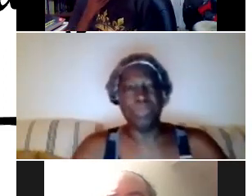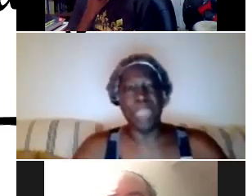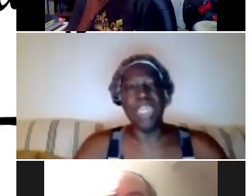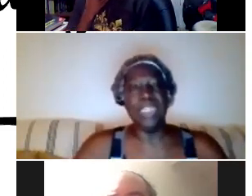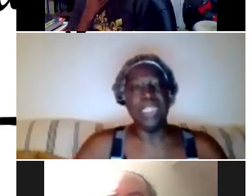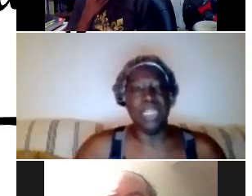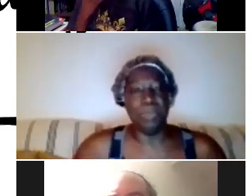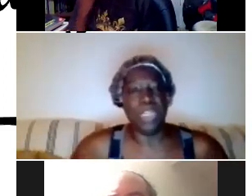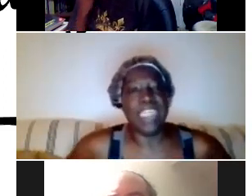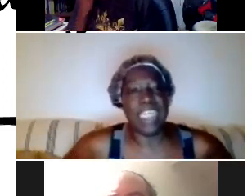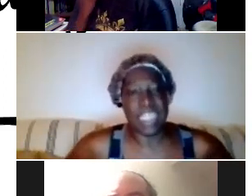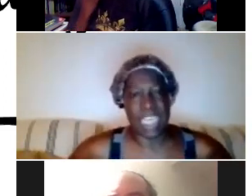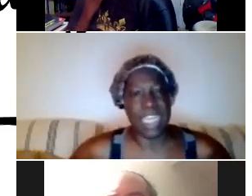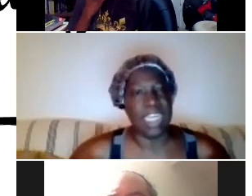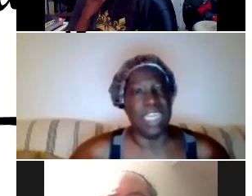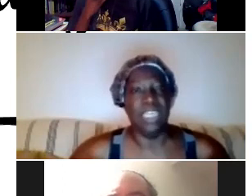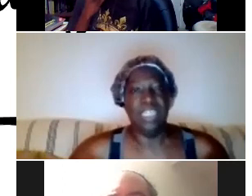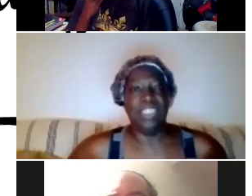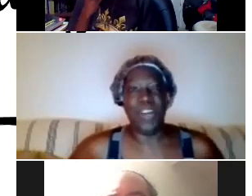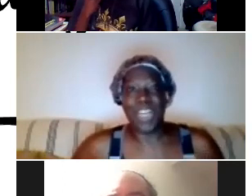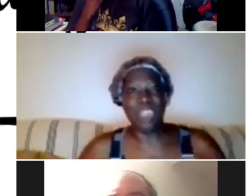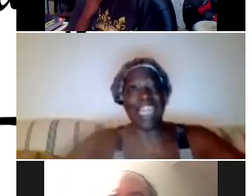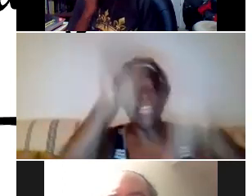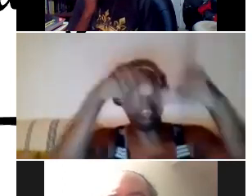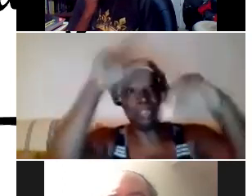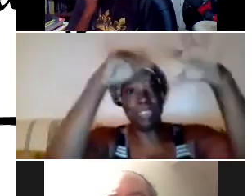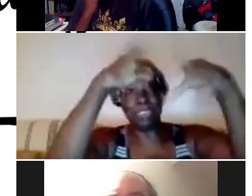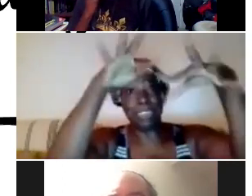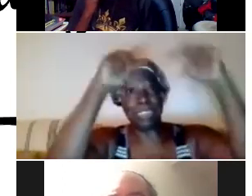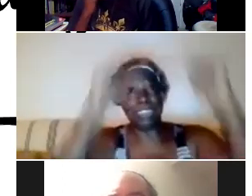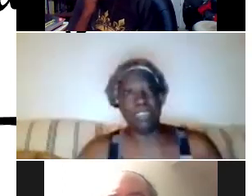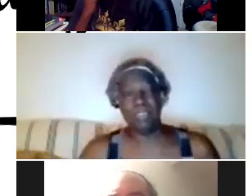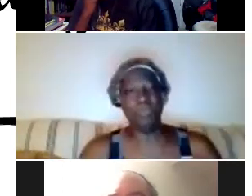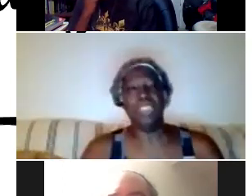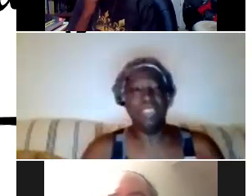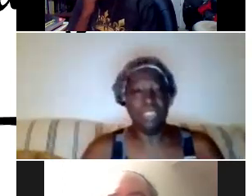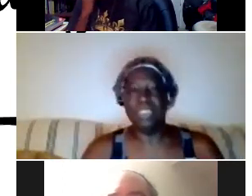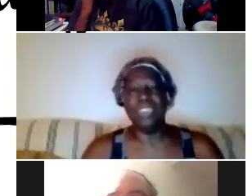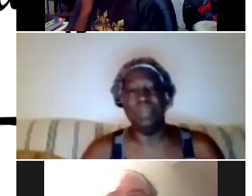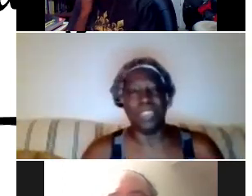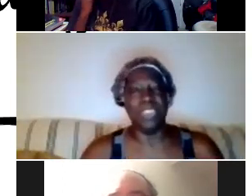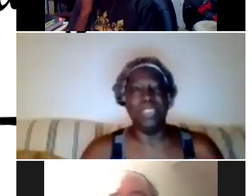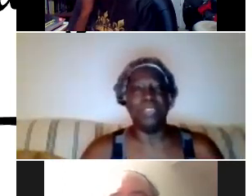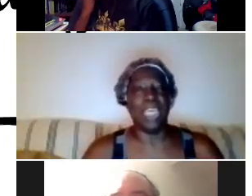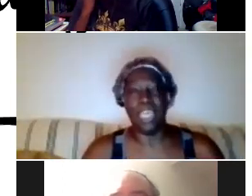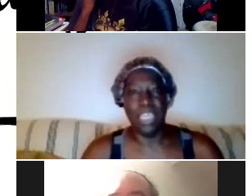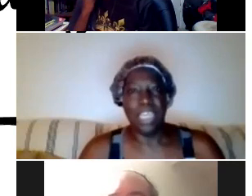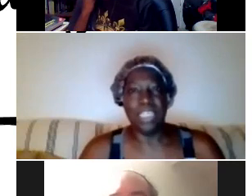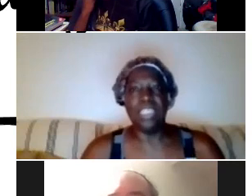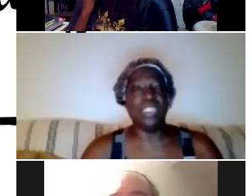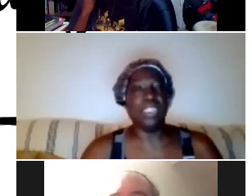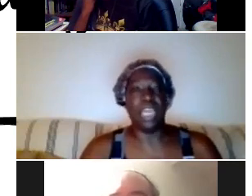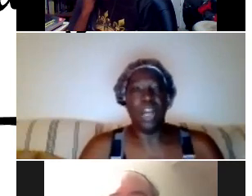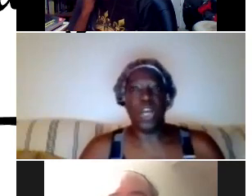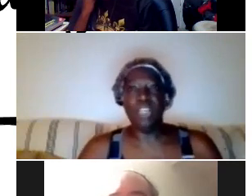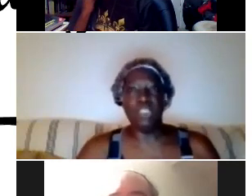Pretend signing. And Yeah. pretend signing. Oh, I know signing. Yeah. Come on, don't do that.